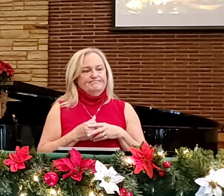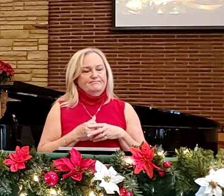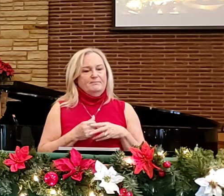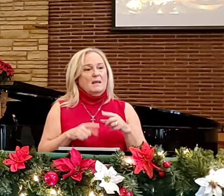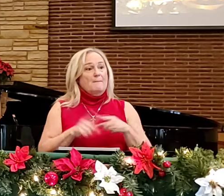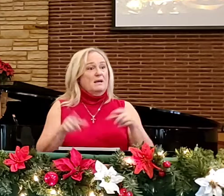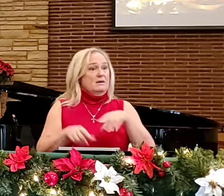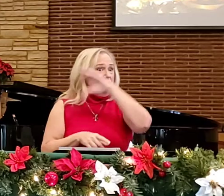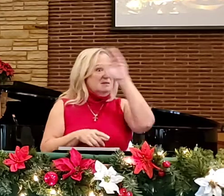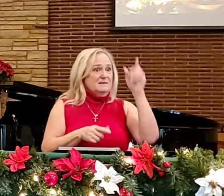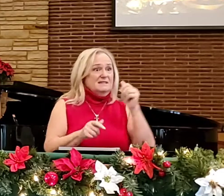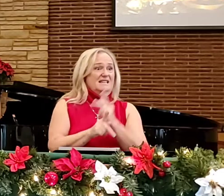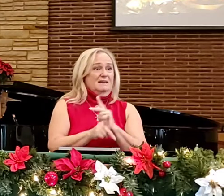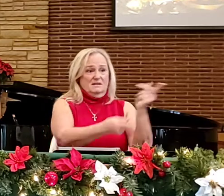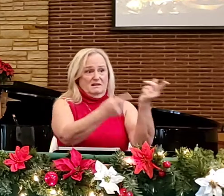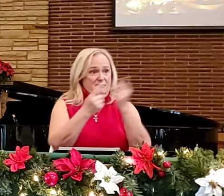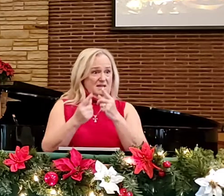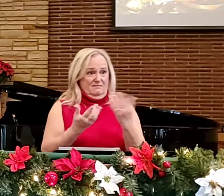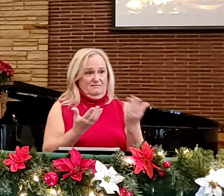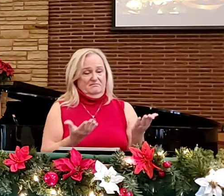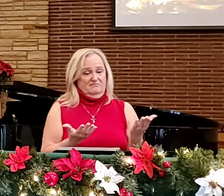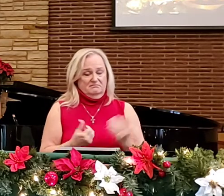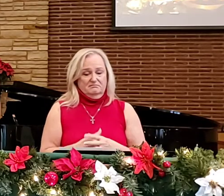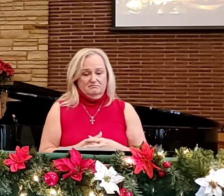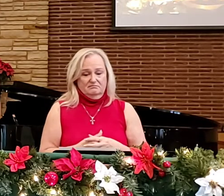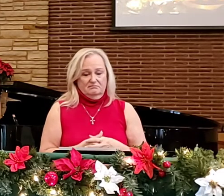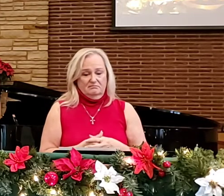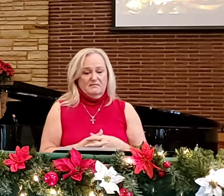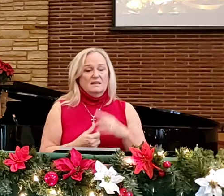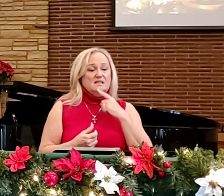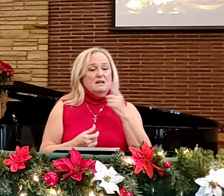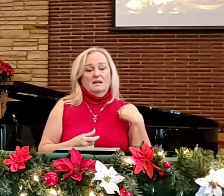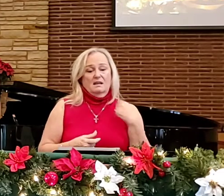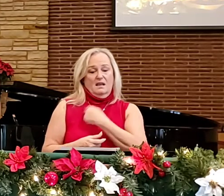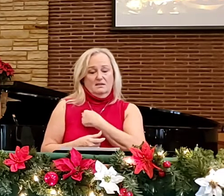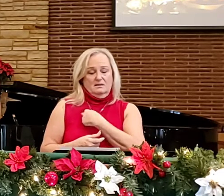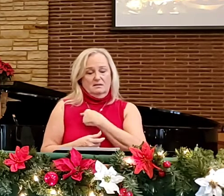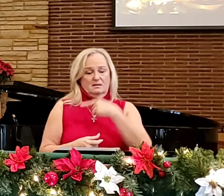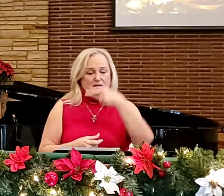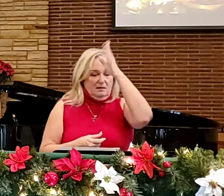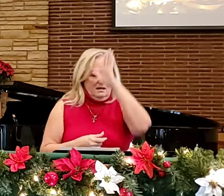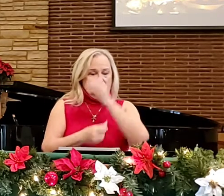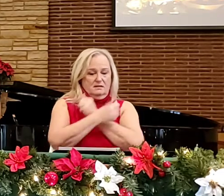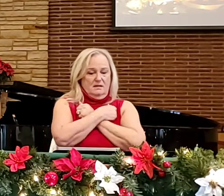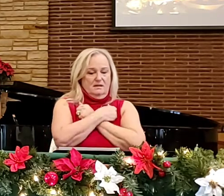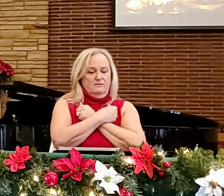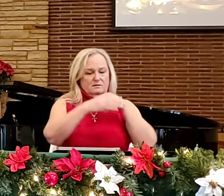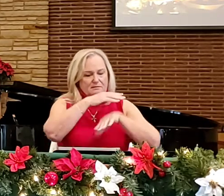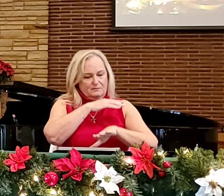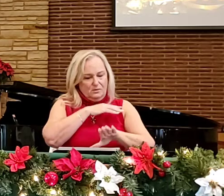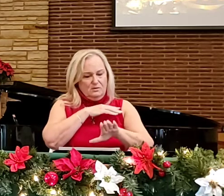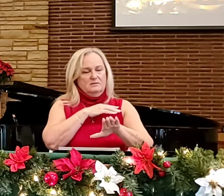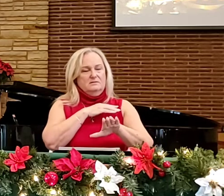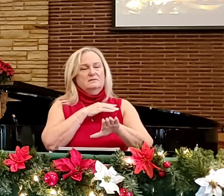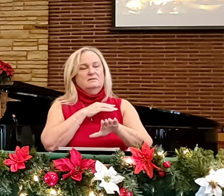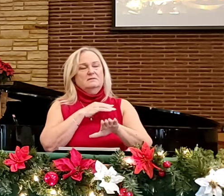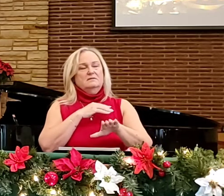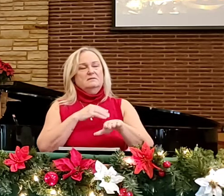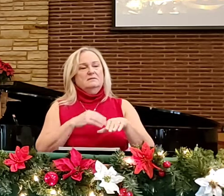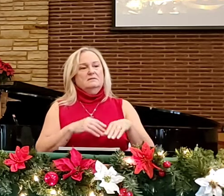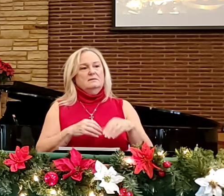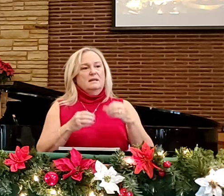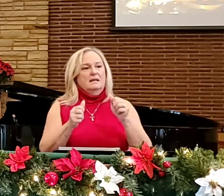But Christmas keeps coming around and telling us that God's love was born in